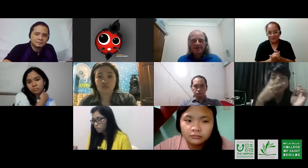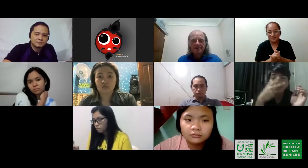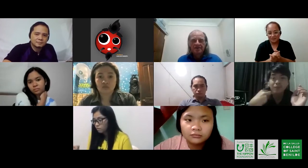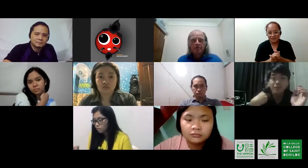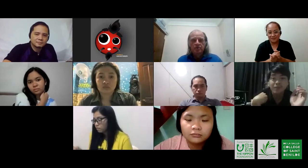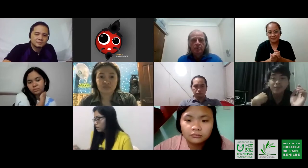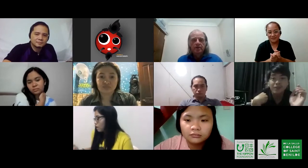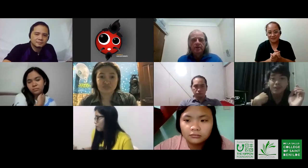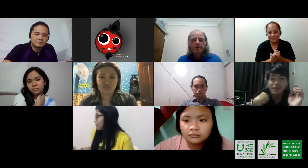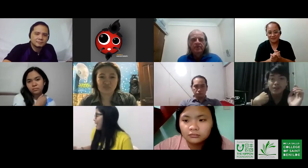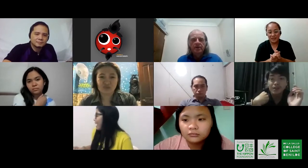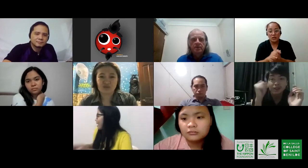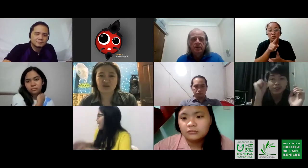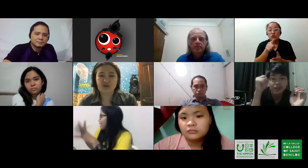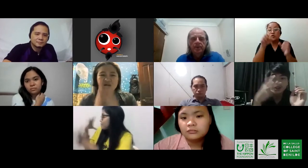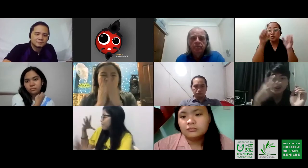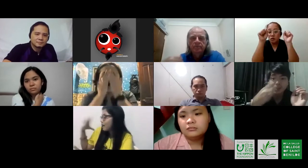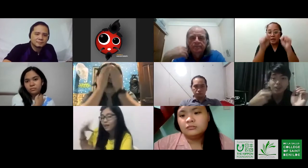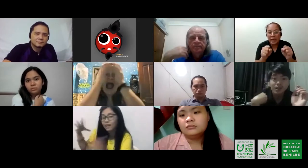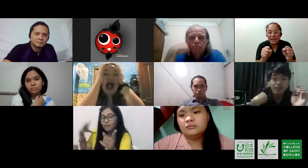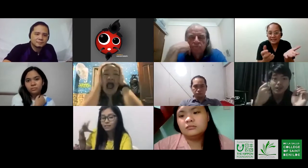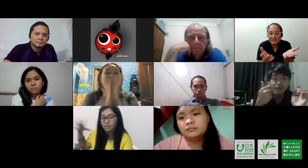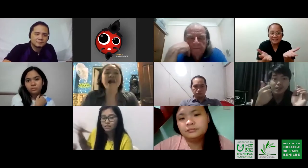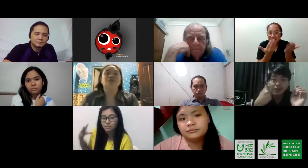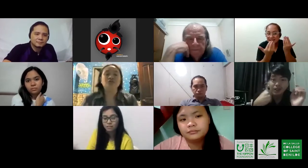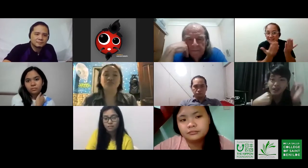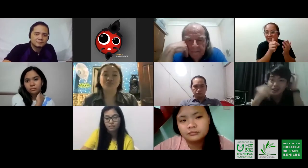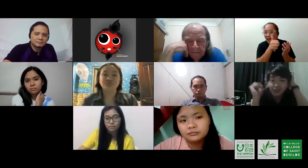So you can convince other people.